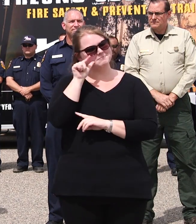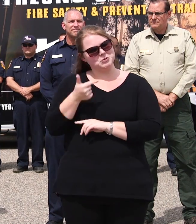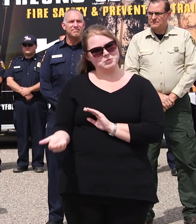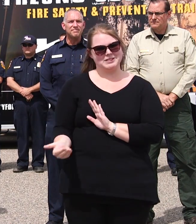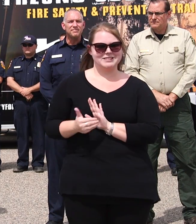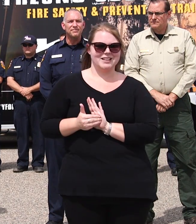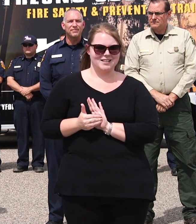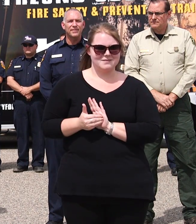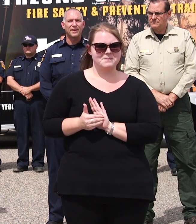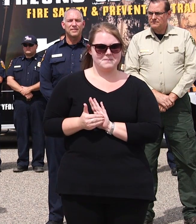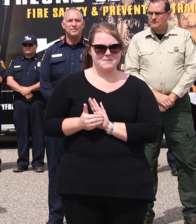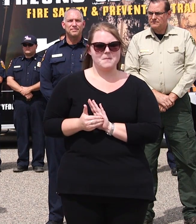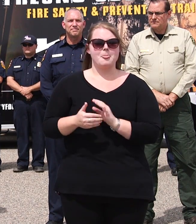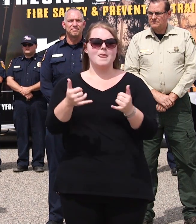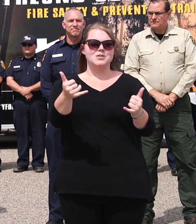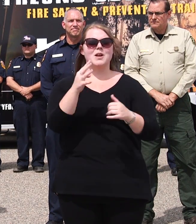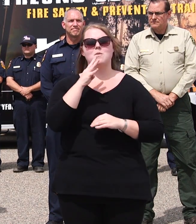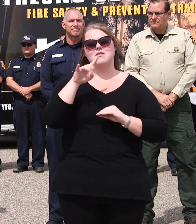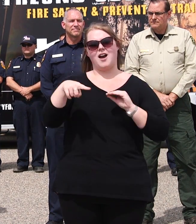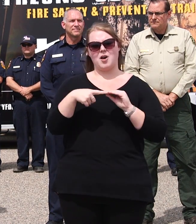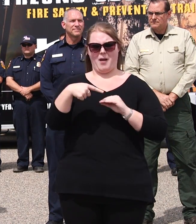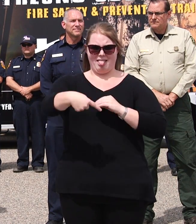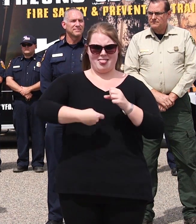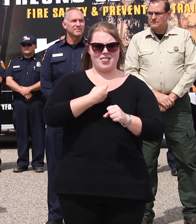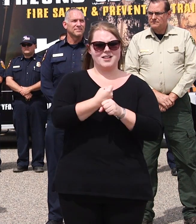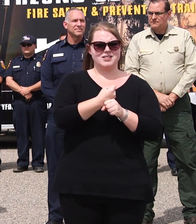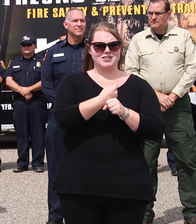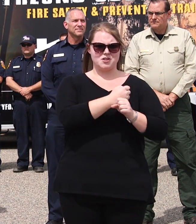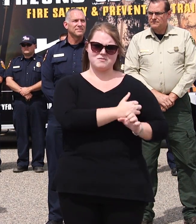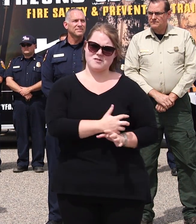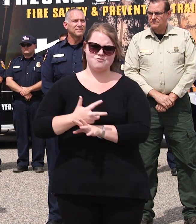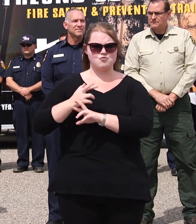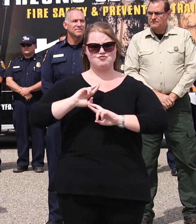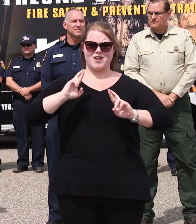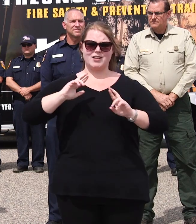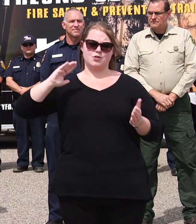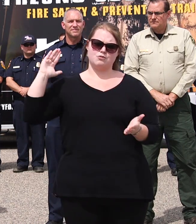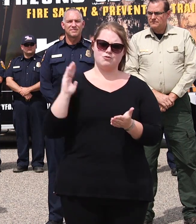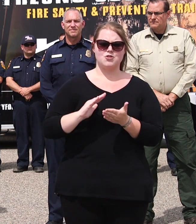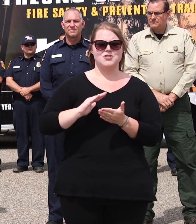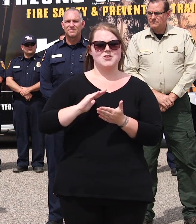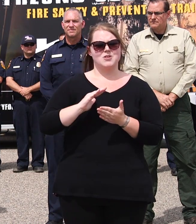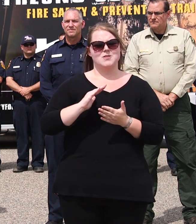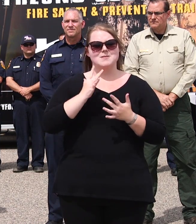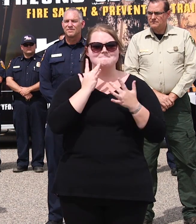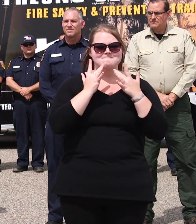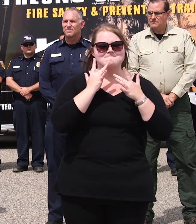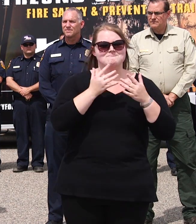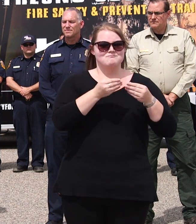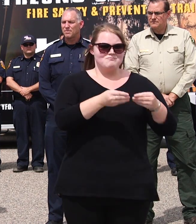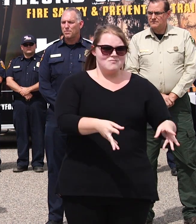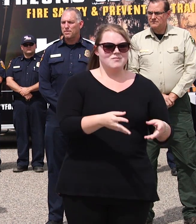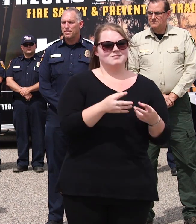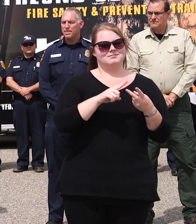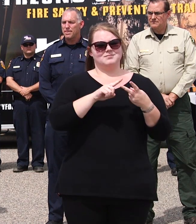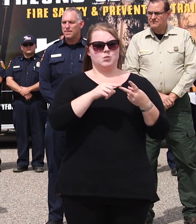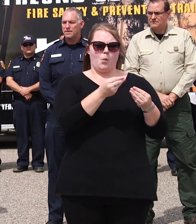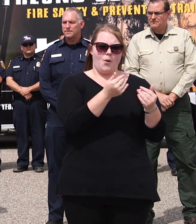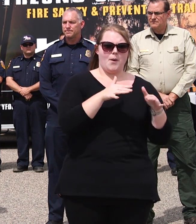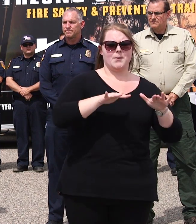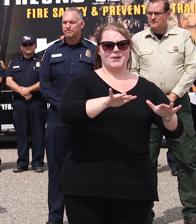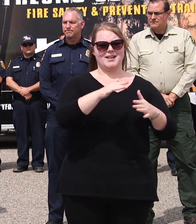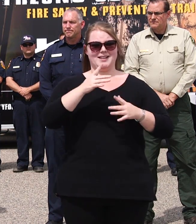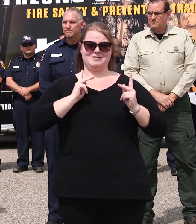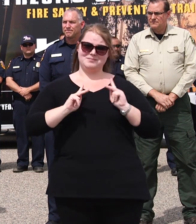here to talk about how we can prepare this year to reduce the catastrophic loss of life and property this year with